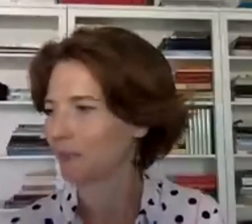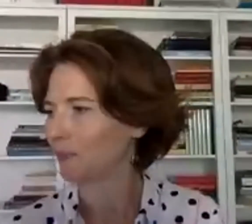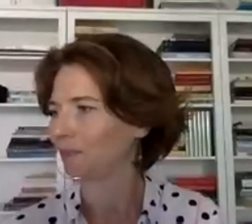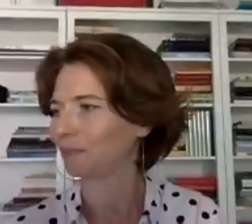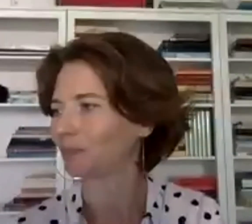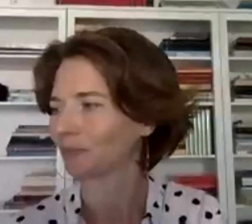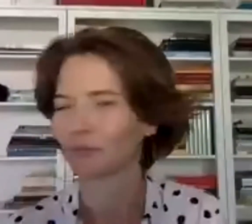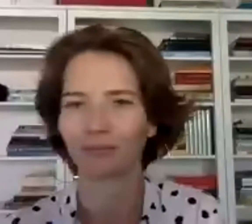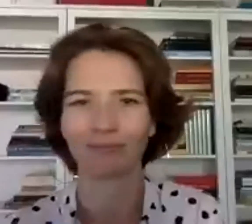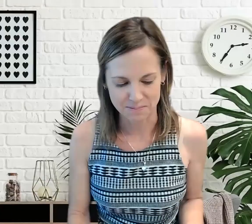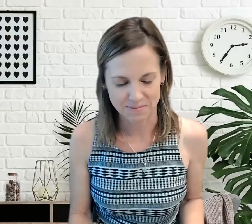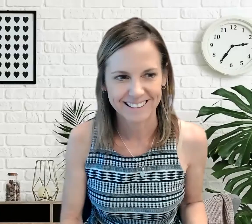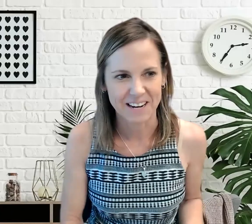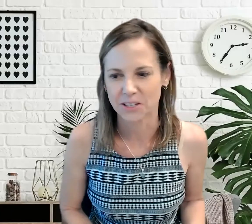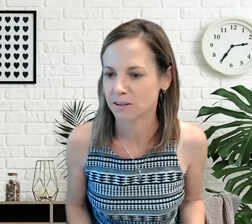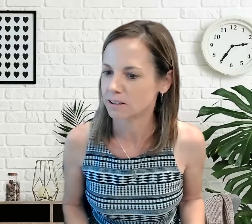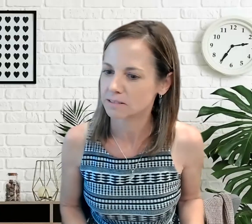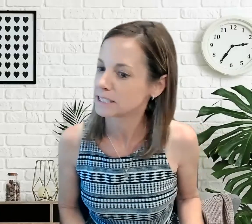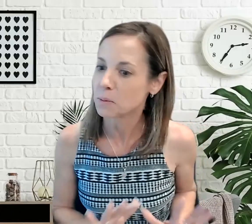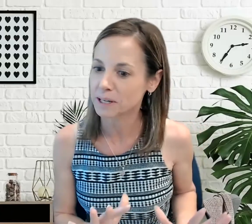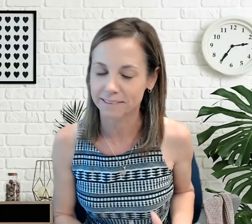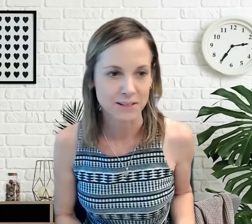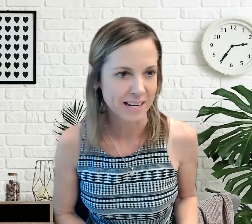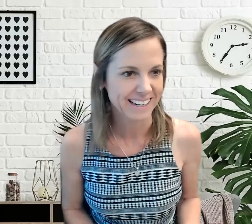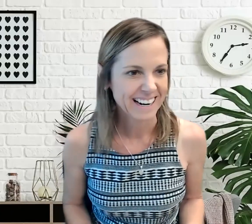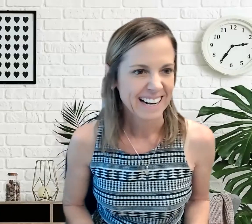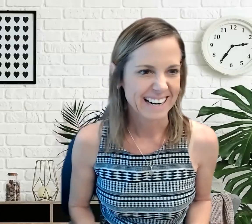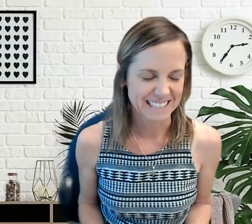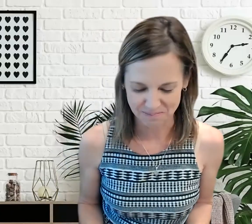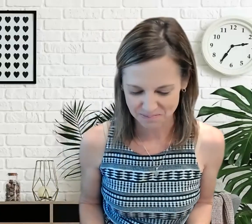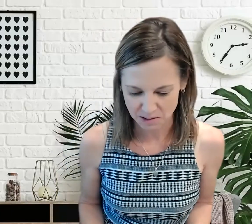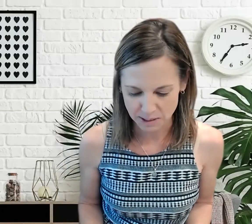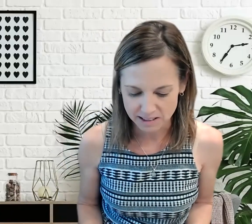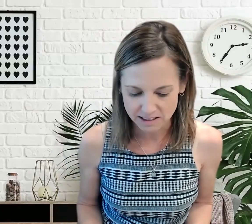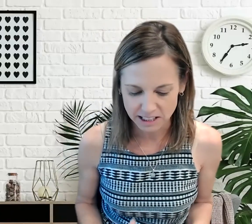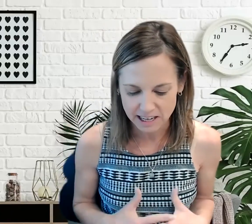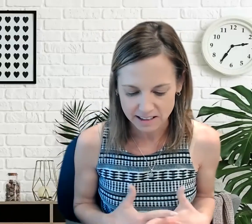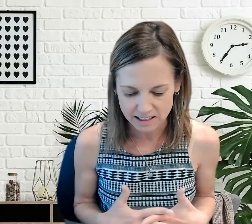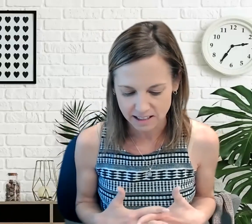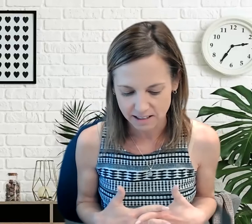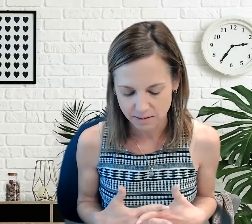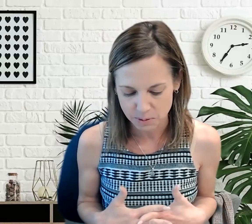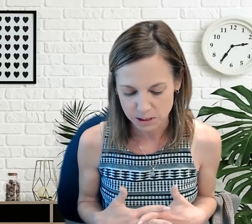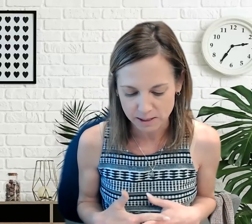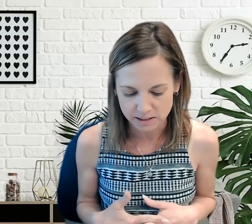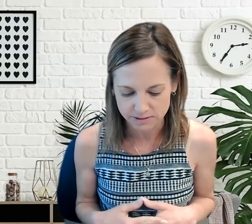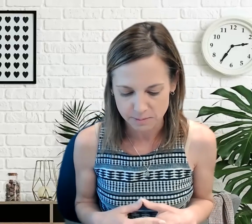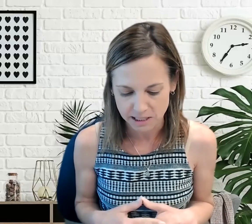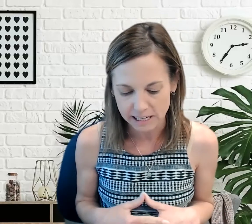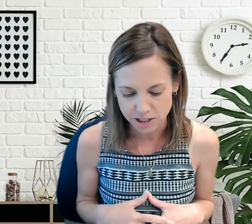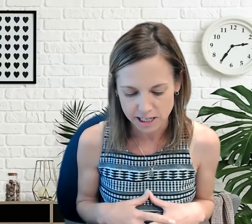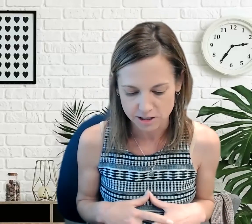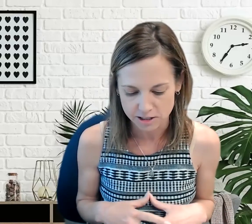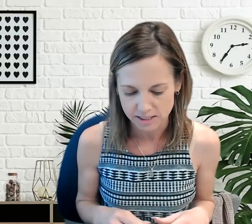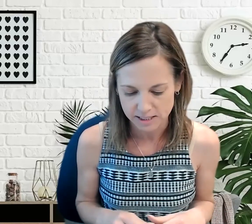first? I am. Good afternoon, or still morning a little bit. But looking at the perspective from